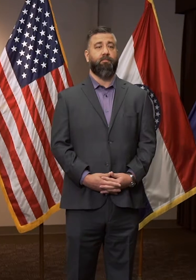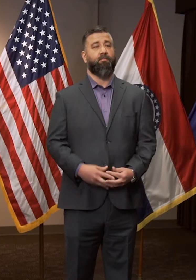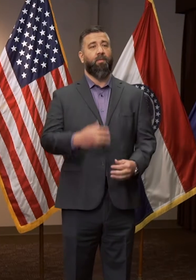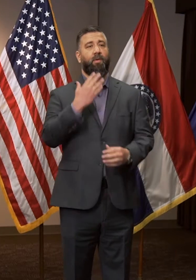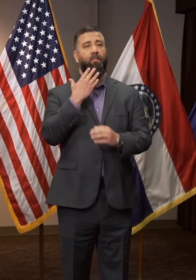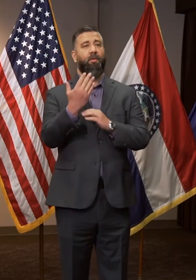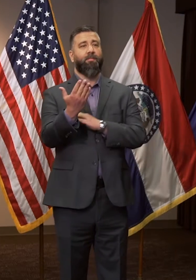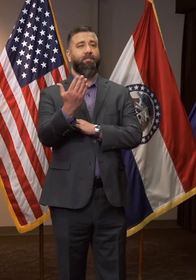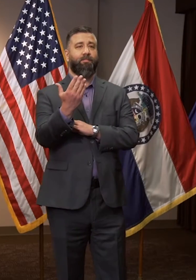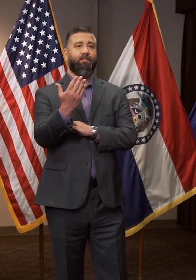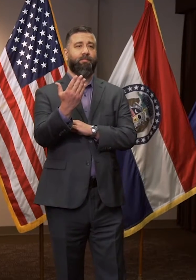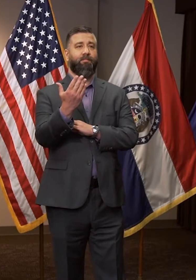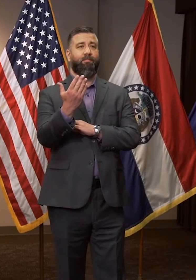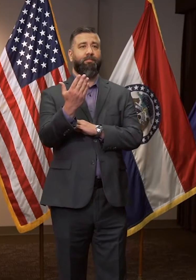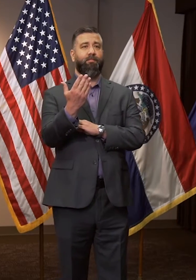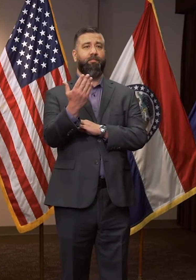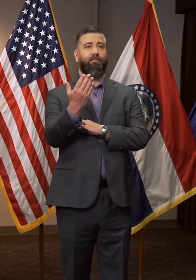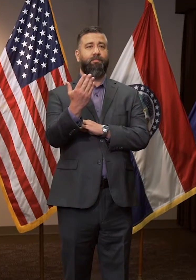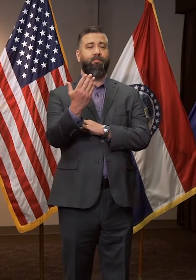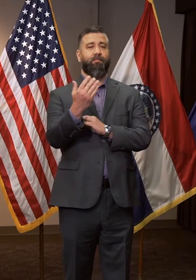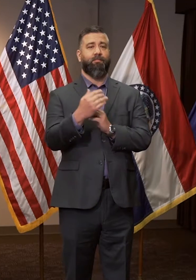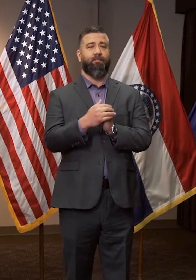Good morning.